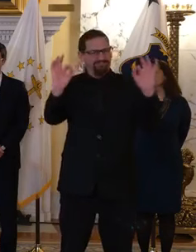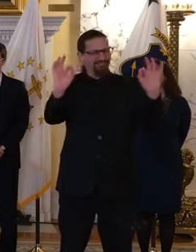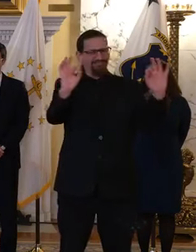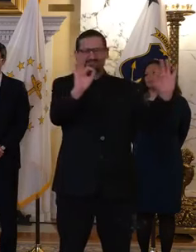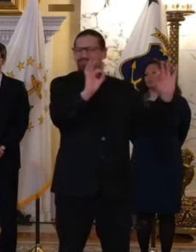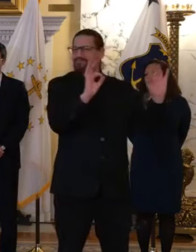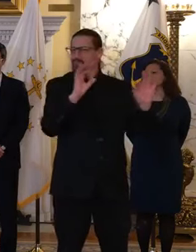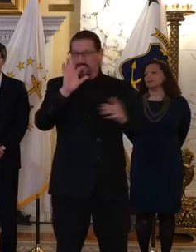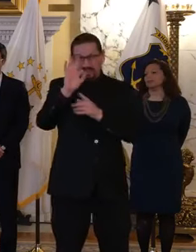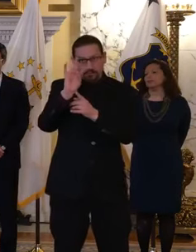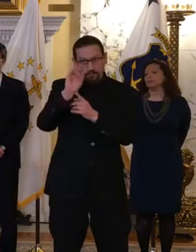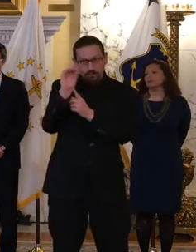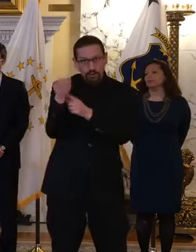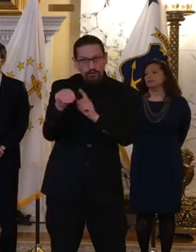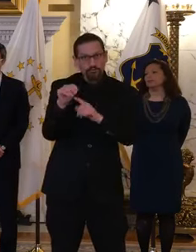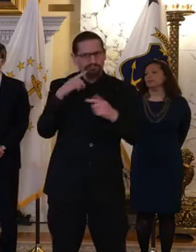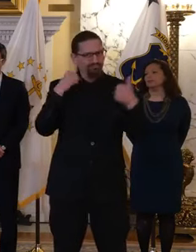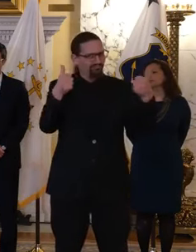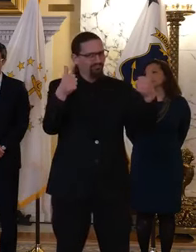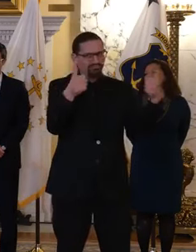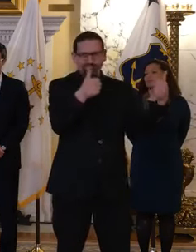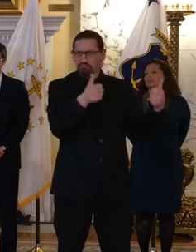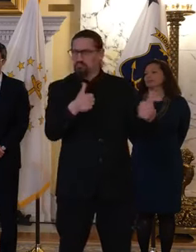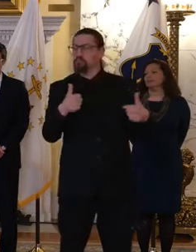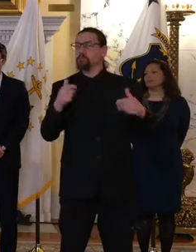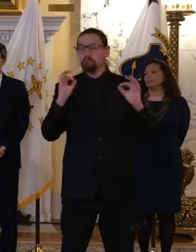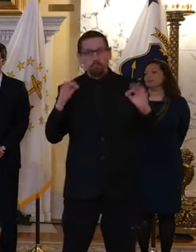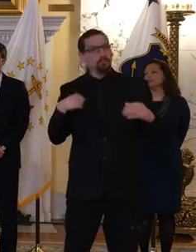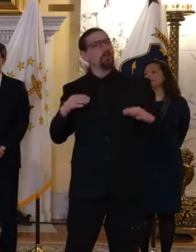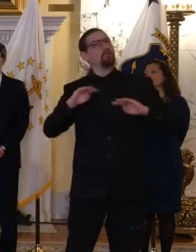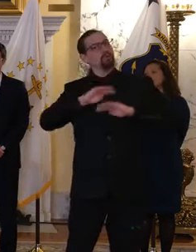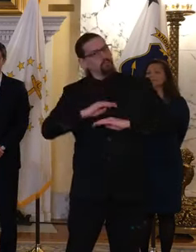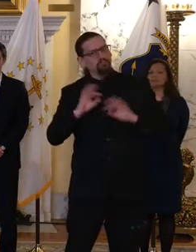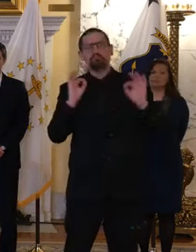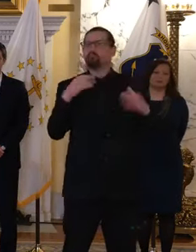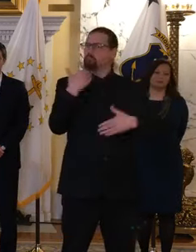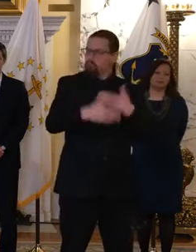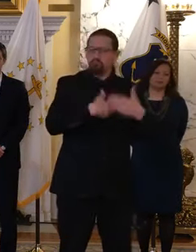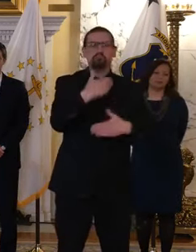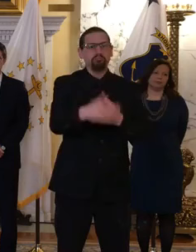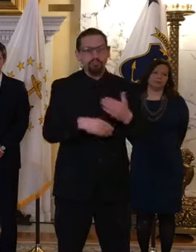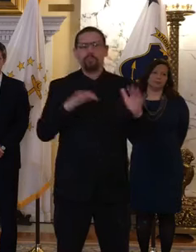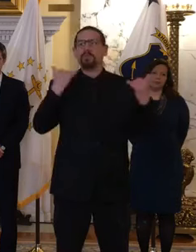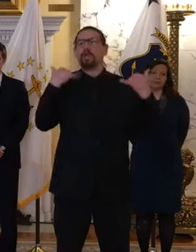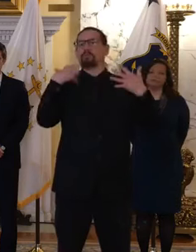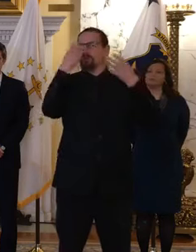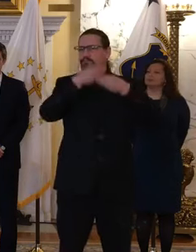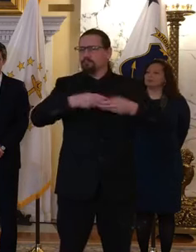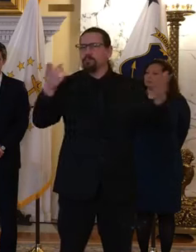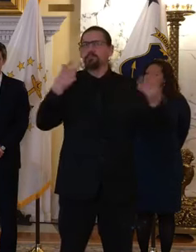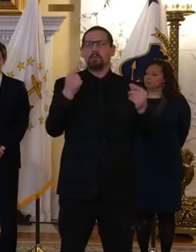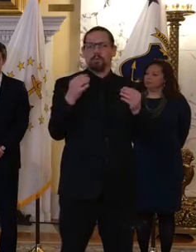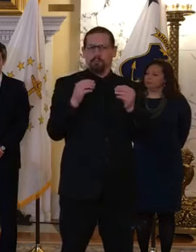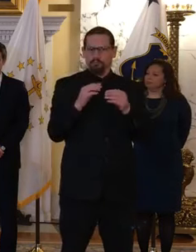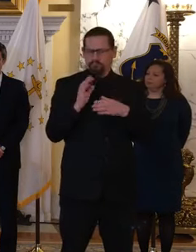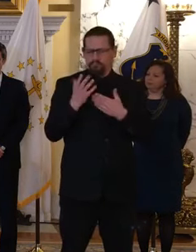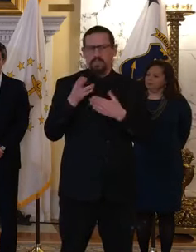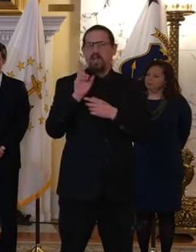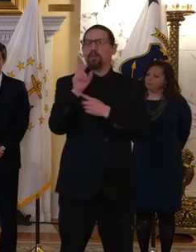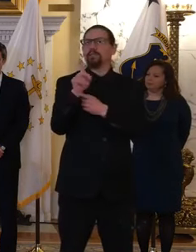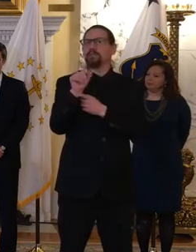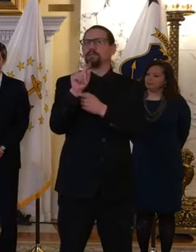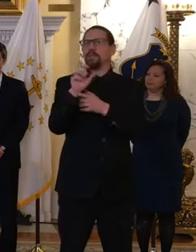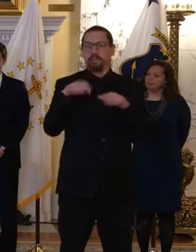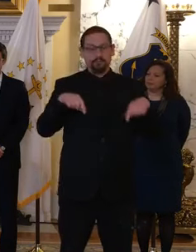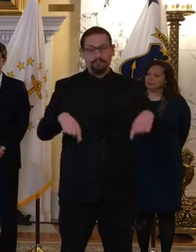continue with distance learning through the end of April. So for the entire month of April, school